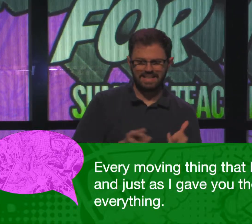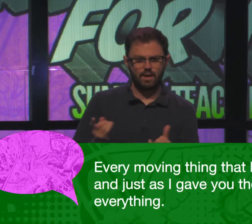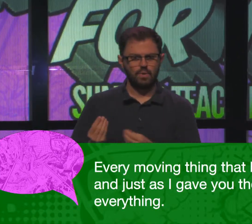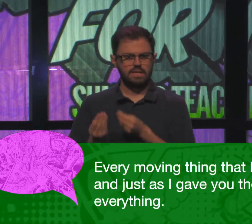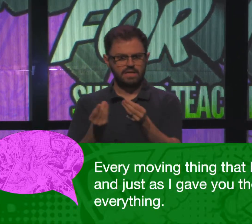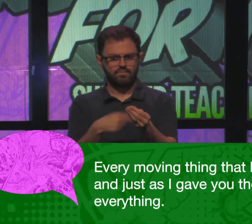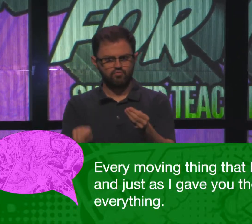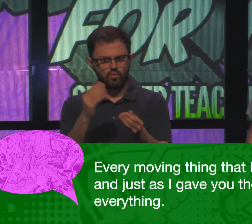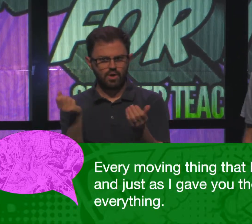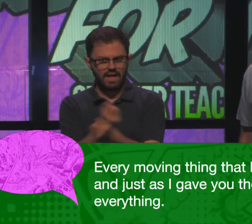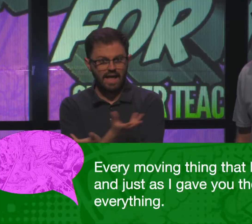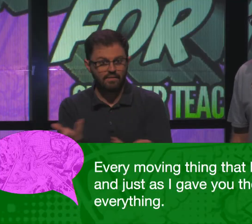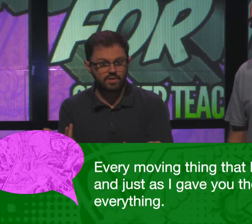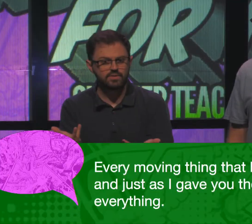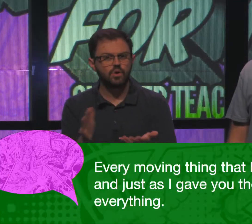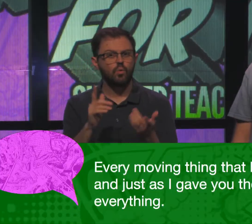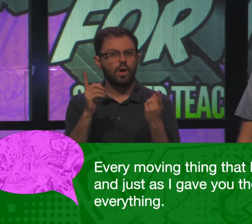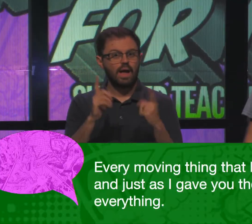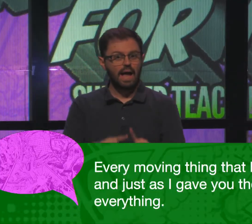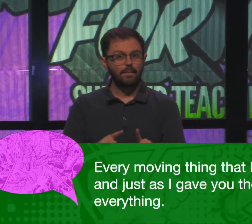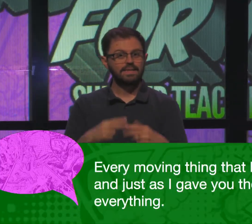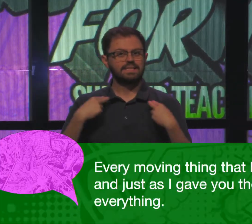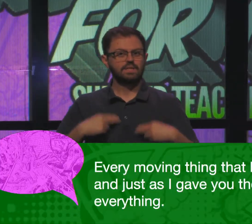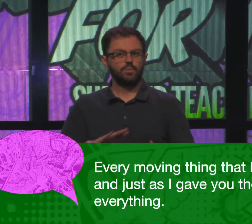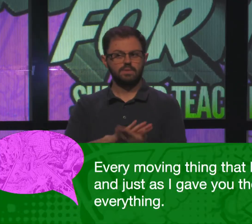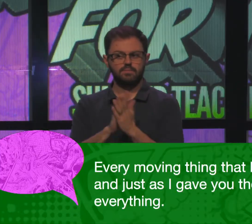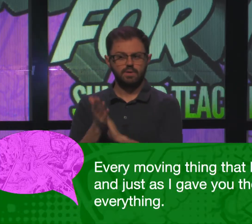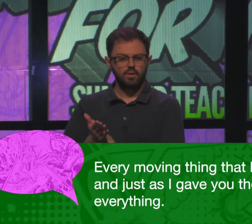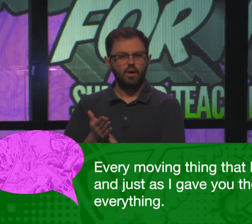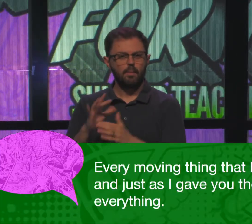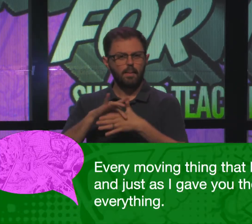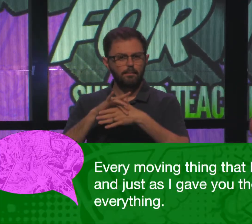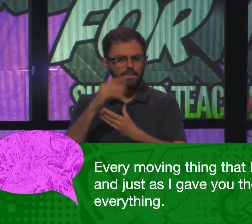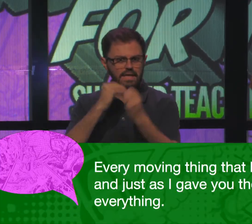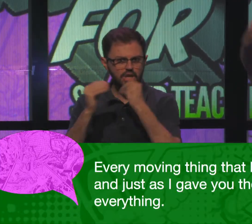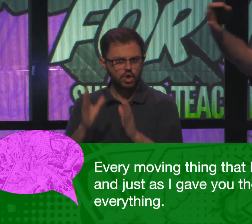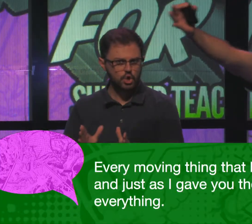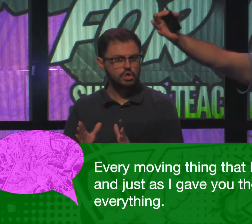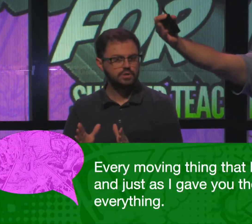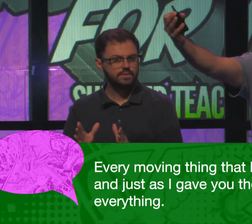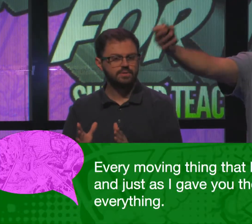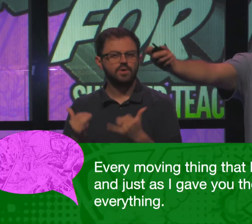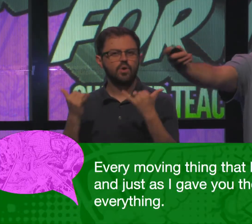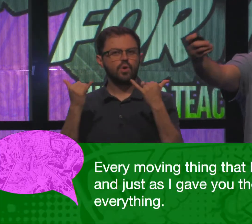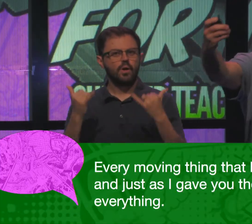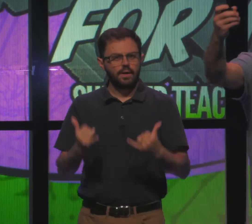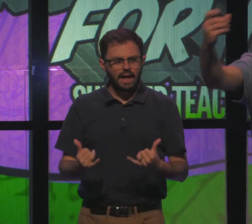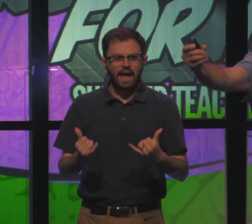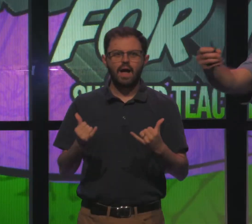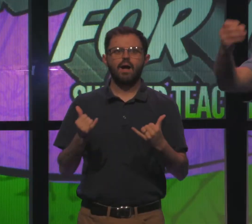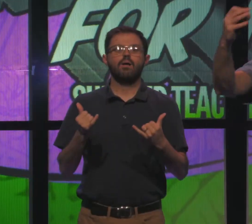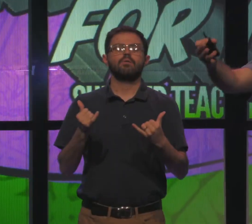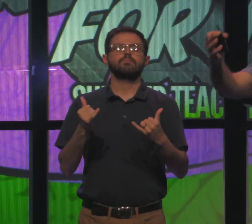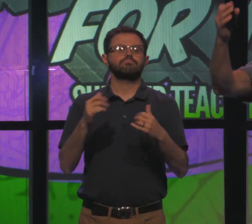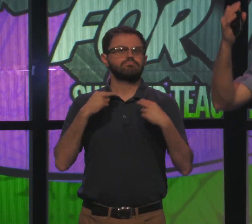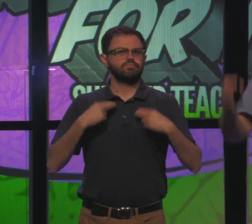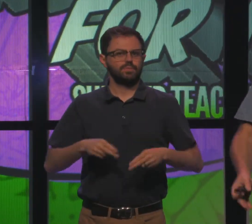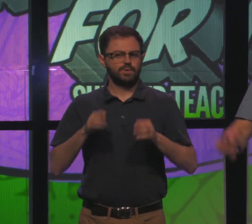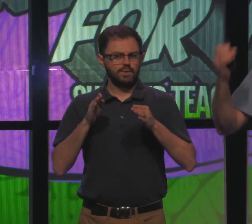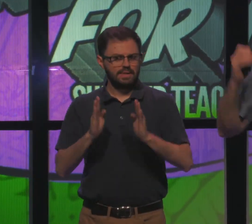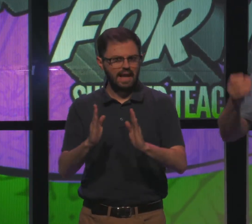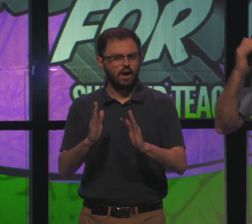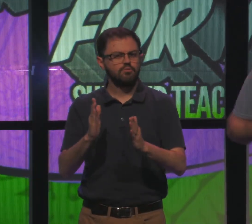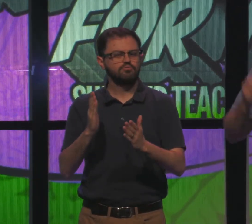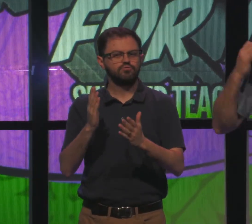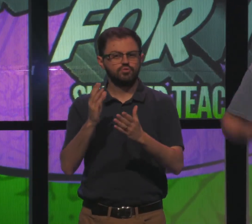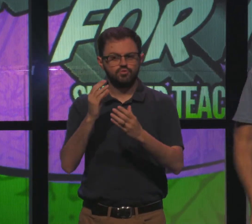happens? We become carnivores. Now it's opened up to us. Humans are permitted to eat meat.